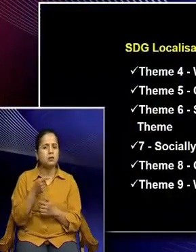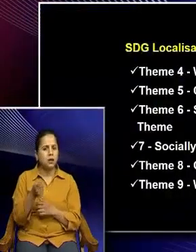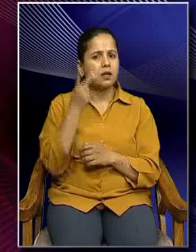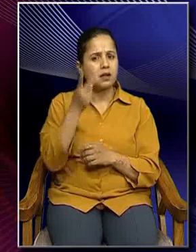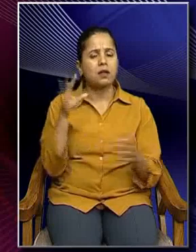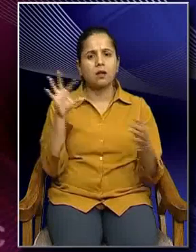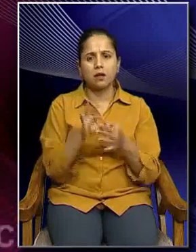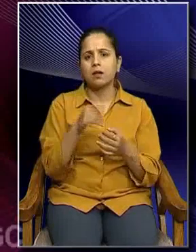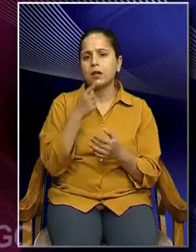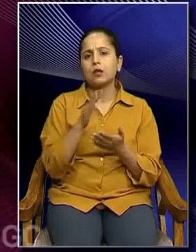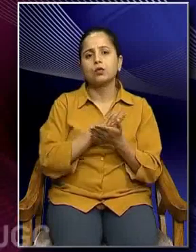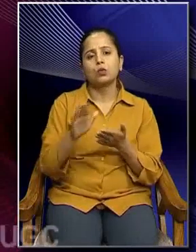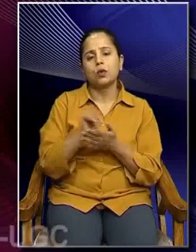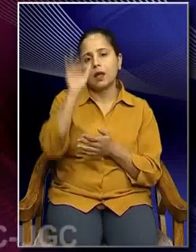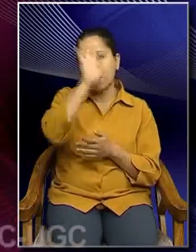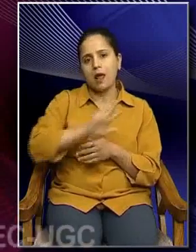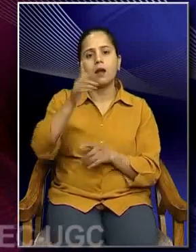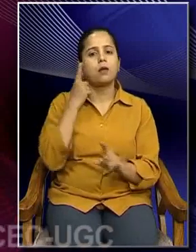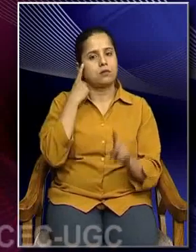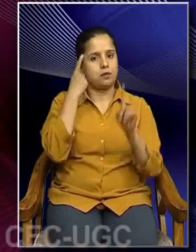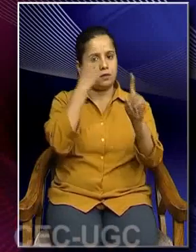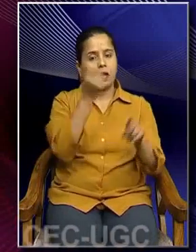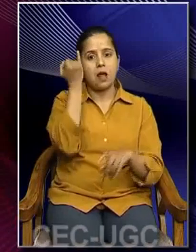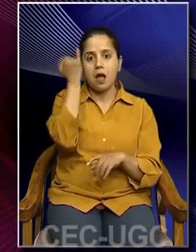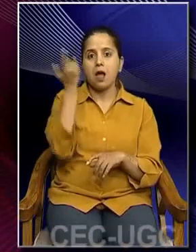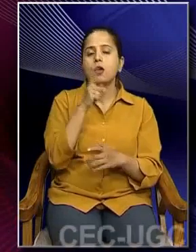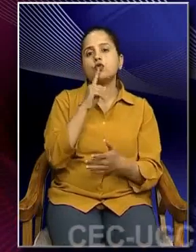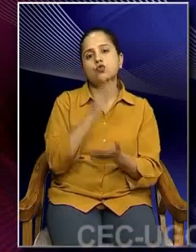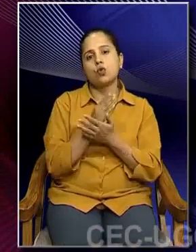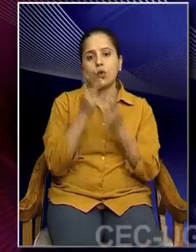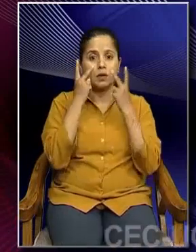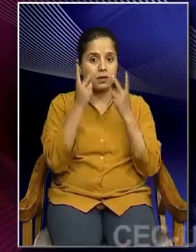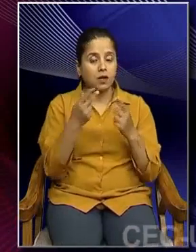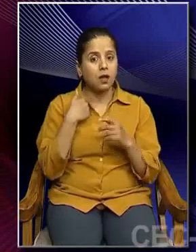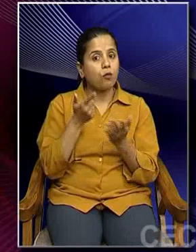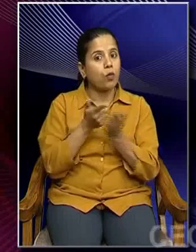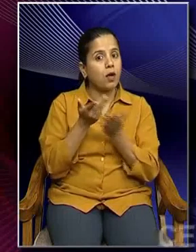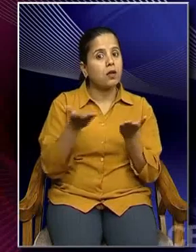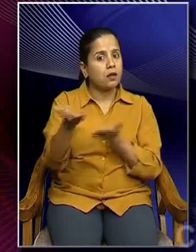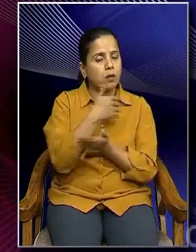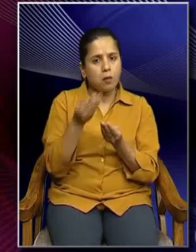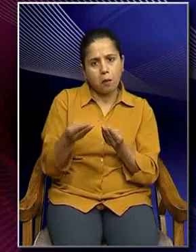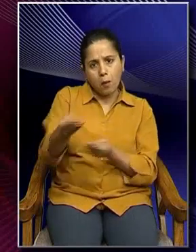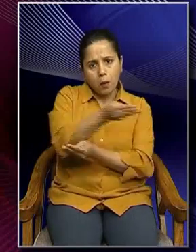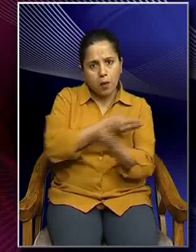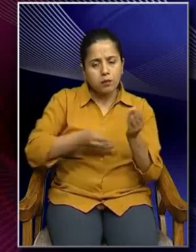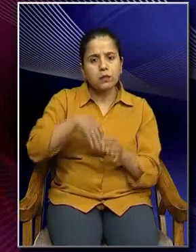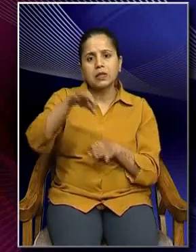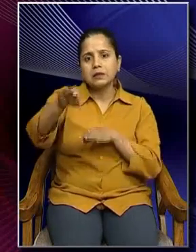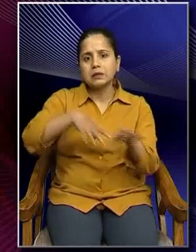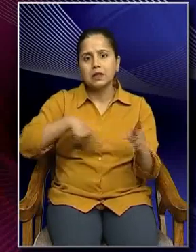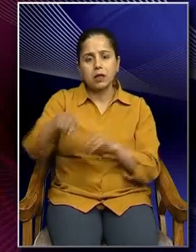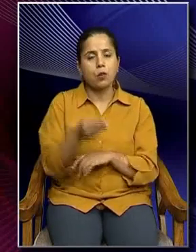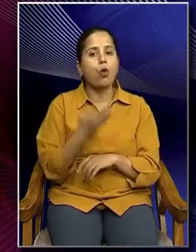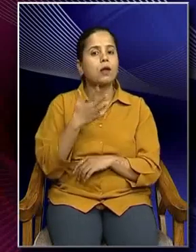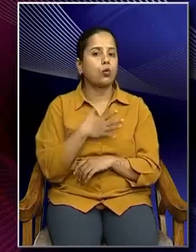related with the Swachh Bharat mission. So the idea is to ensure that our villages, our neighborhood, our cities becomes